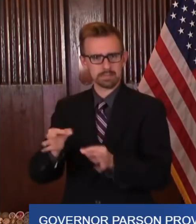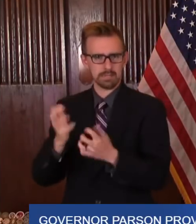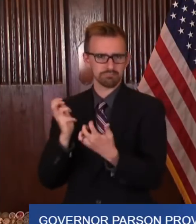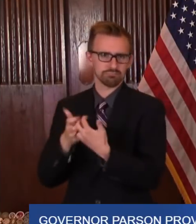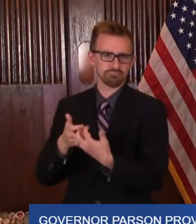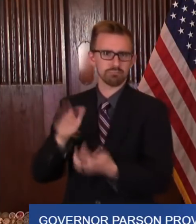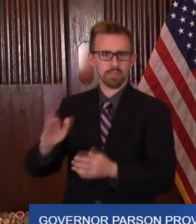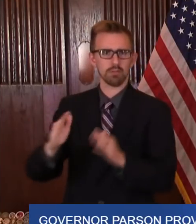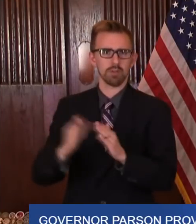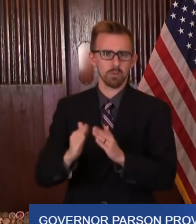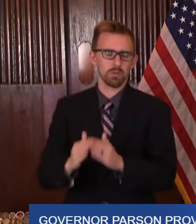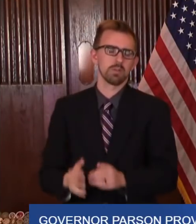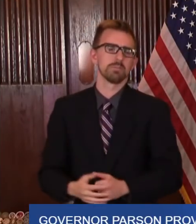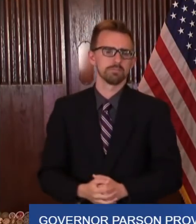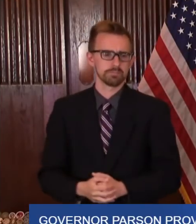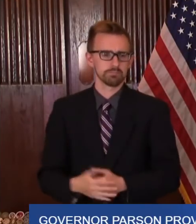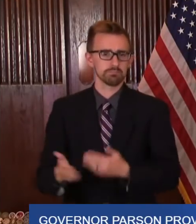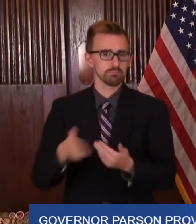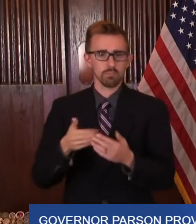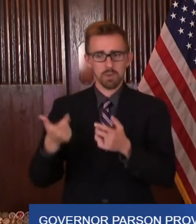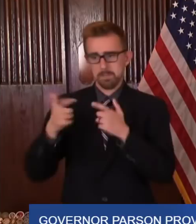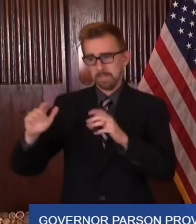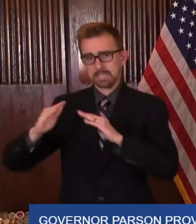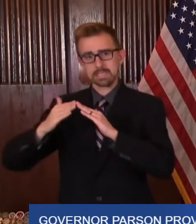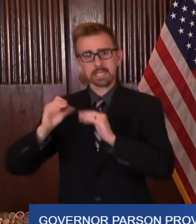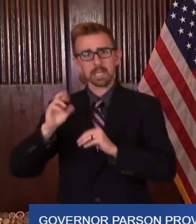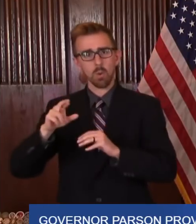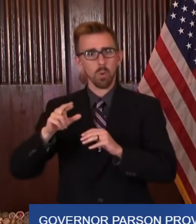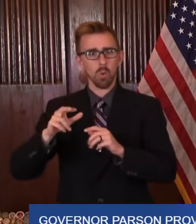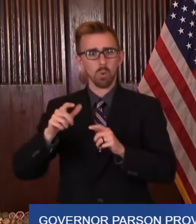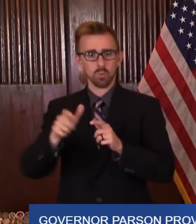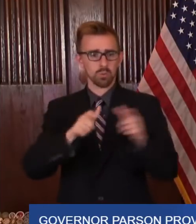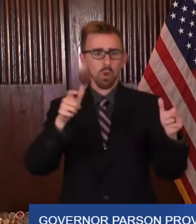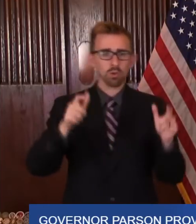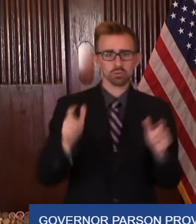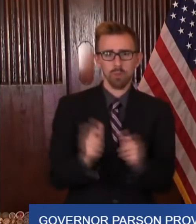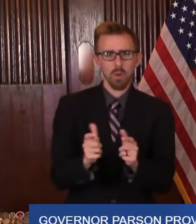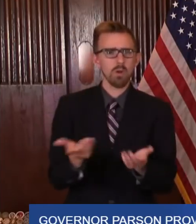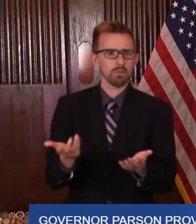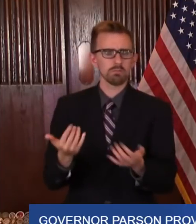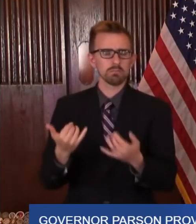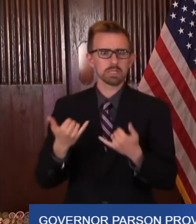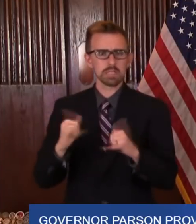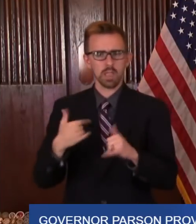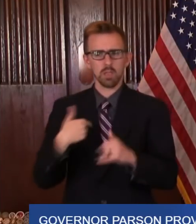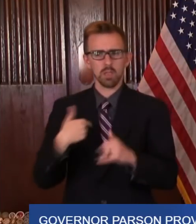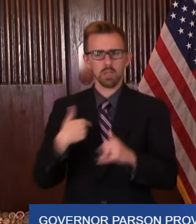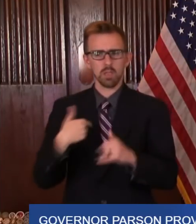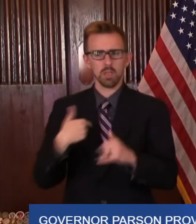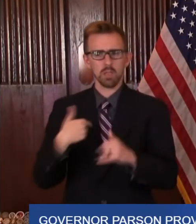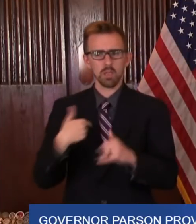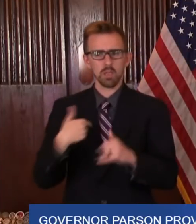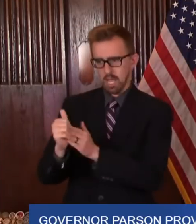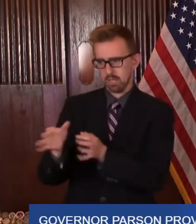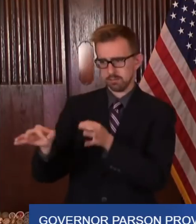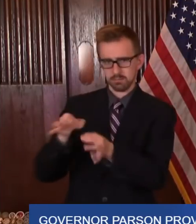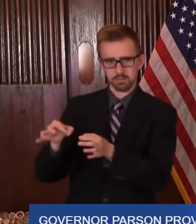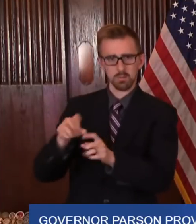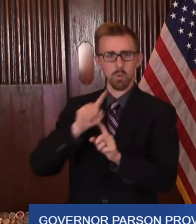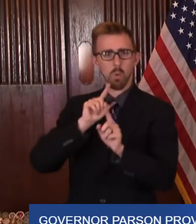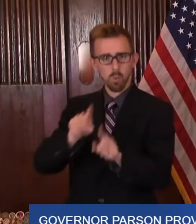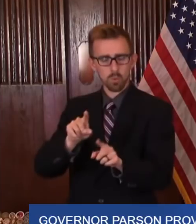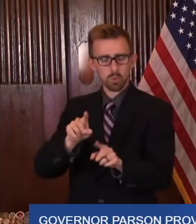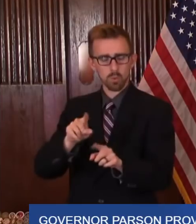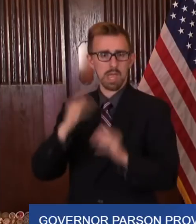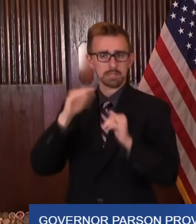cities out in the state of Missouri, whether it's big city or large cities. But again, we're going to give the guidance, we're going to give an order, and so far